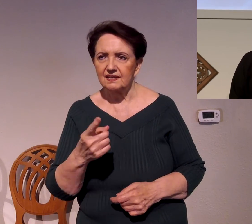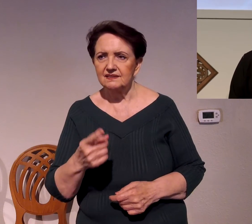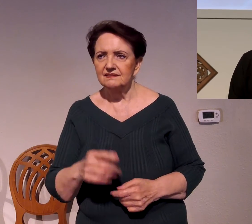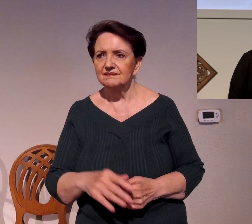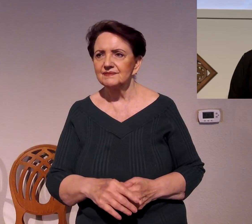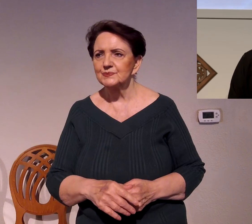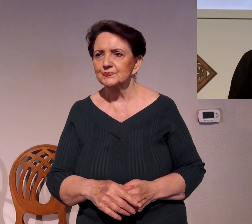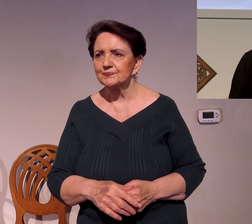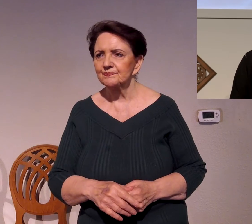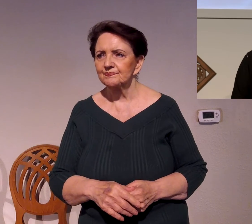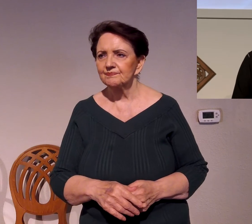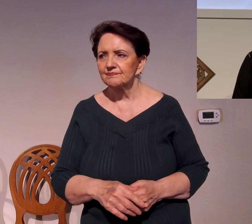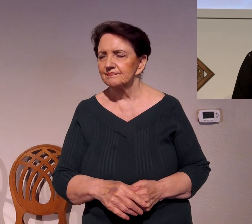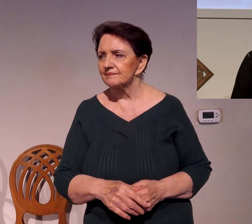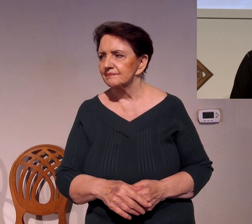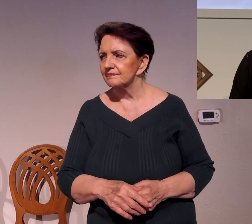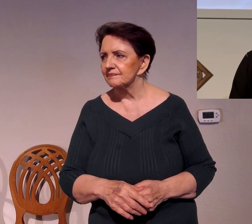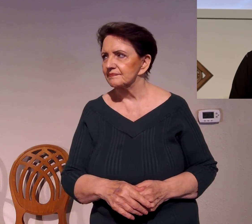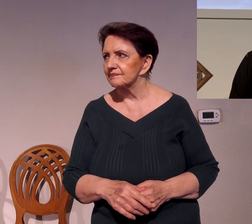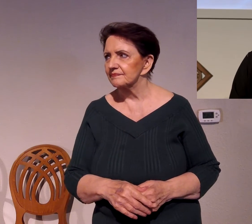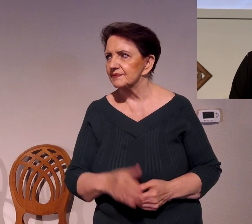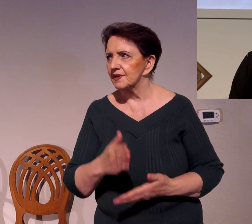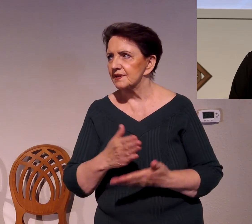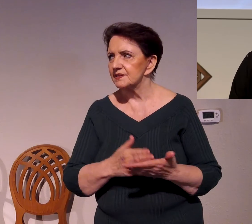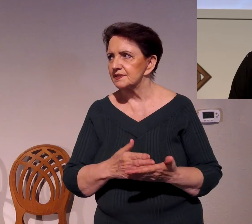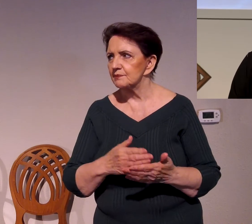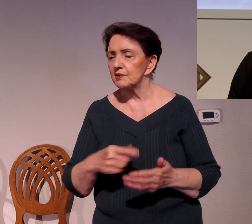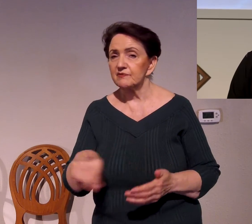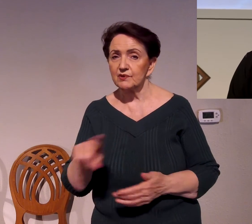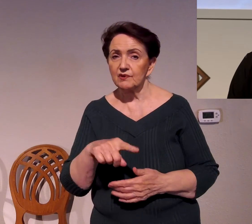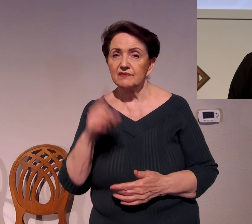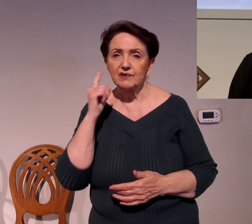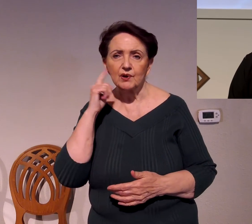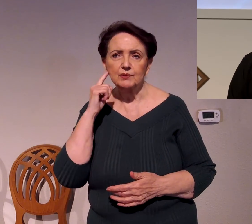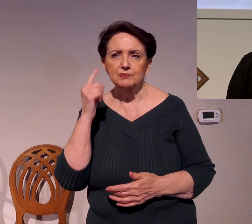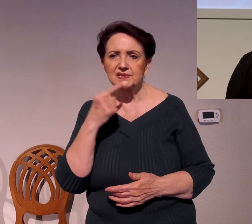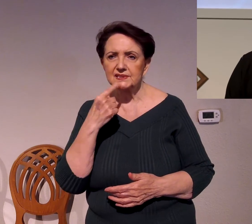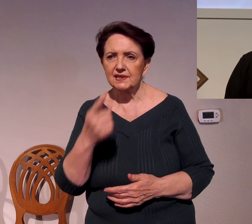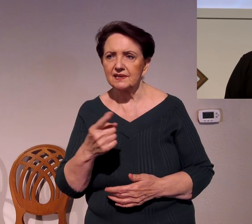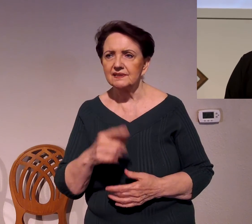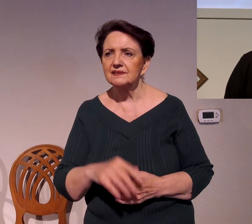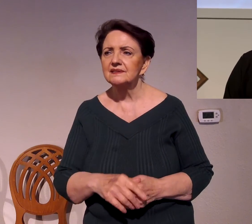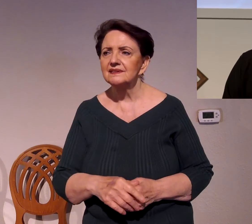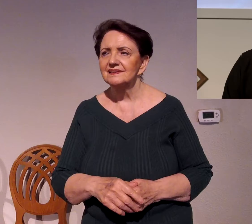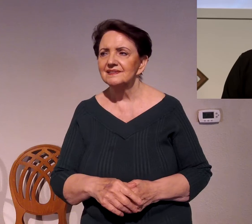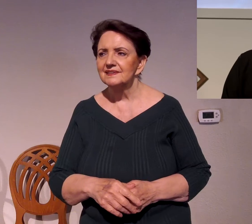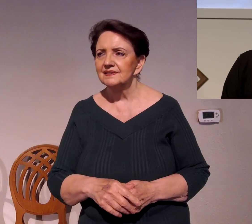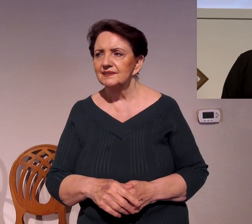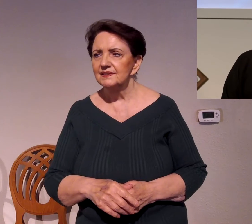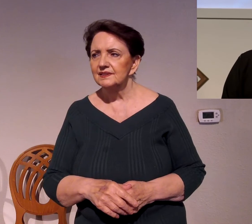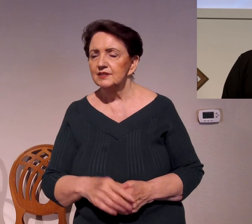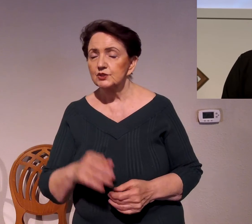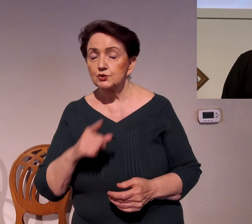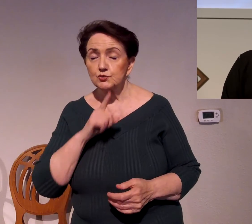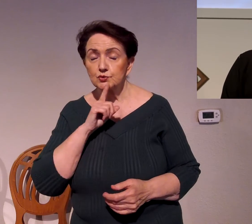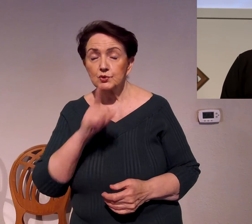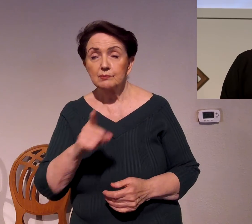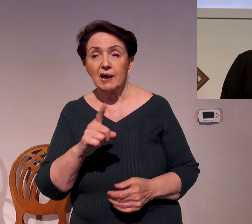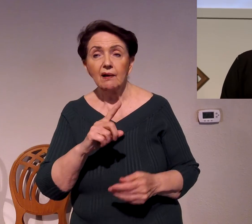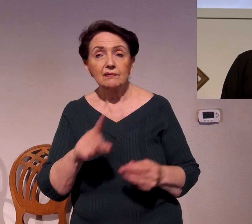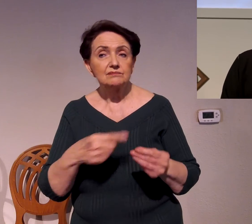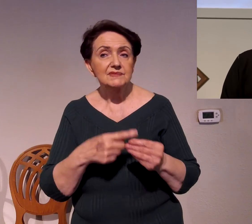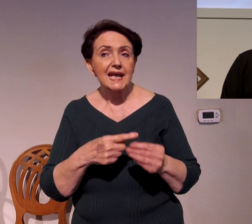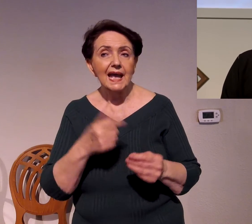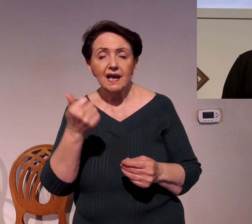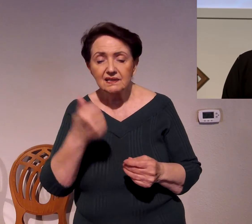me, which some of you have heard me say. I've said it to you too. It's not just true about ministry. It's true about any leap